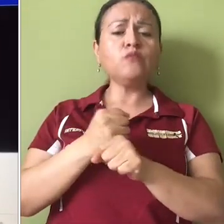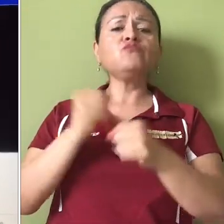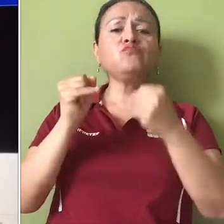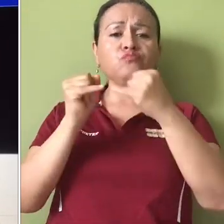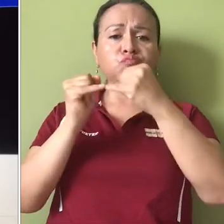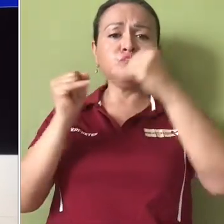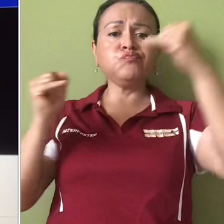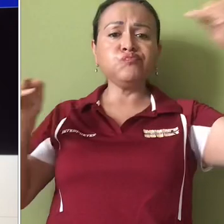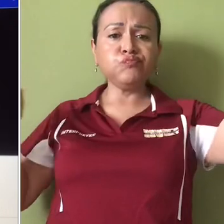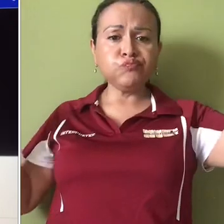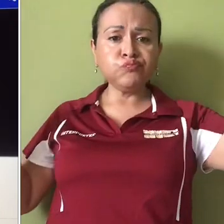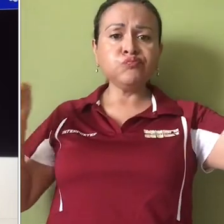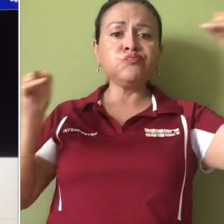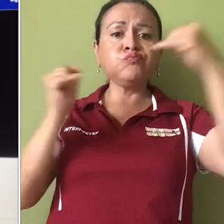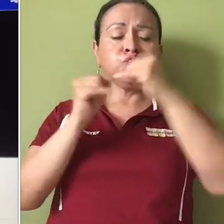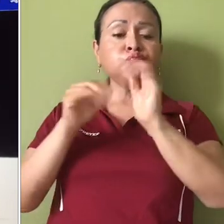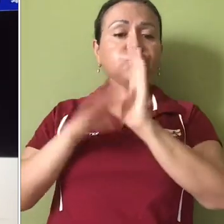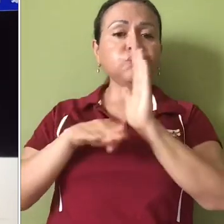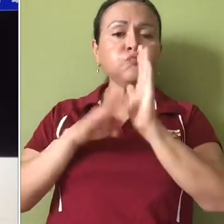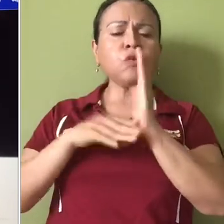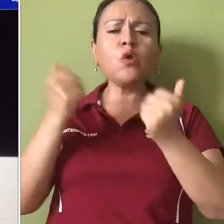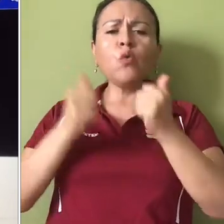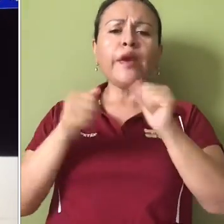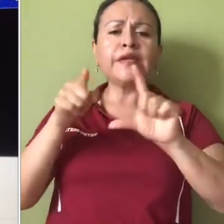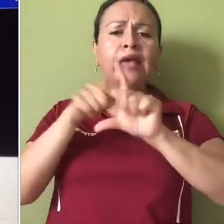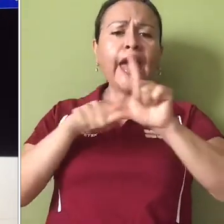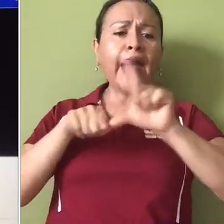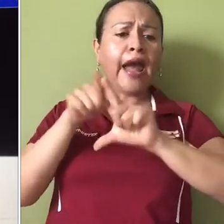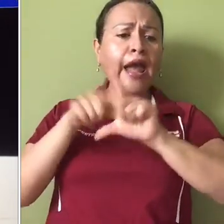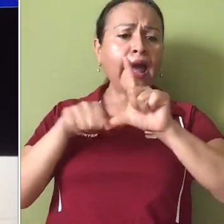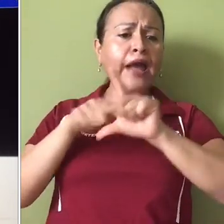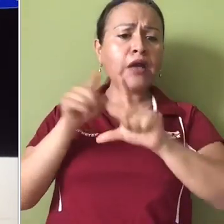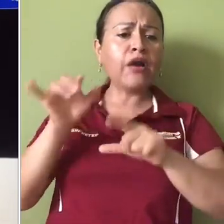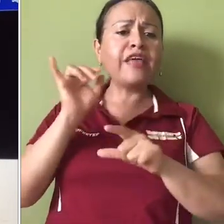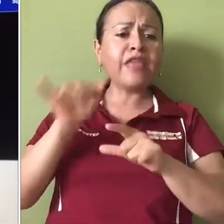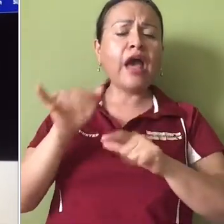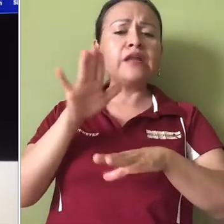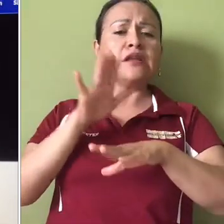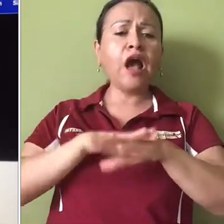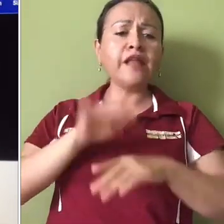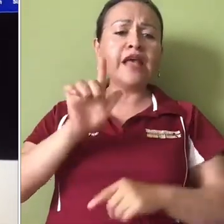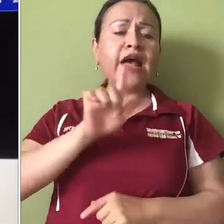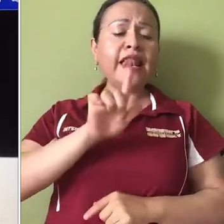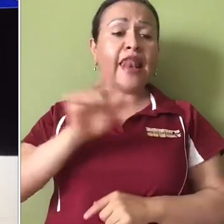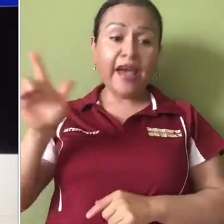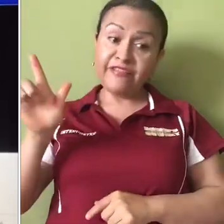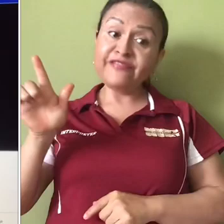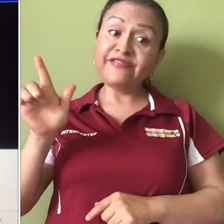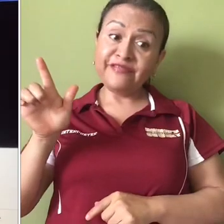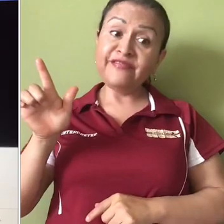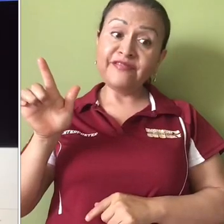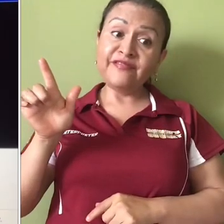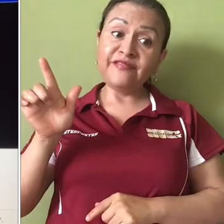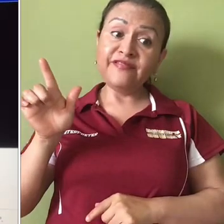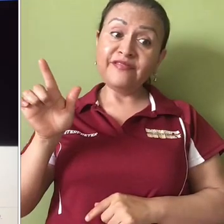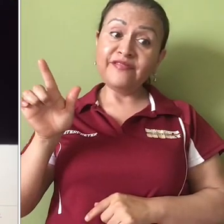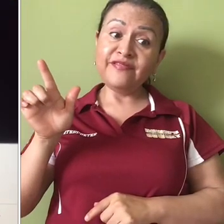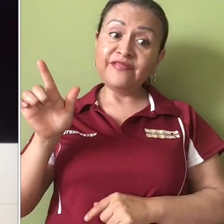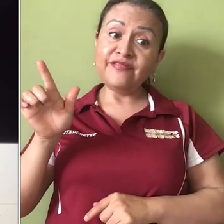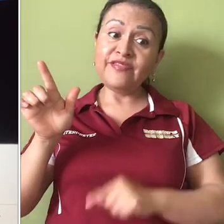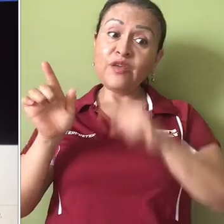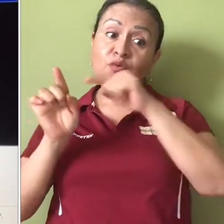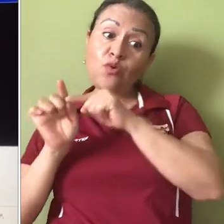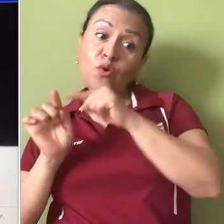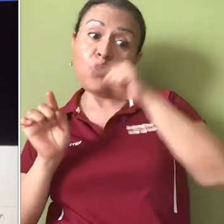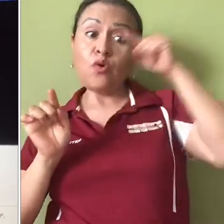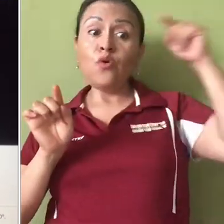and the bottom parallel line. What angle does it correspond to up here? Well, this is kind of on the left side of the intersection. It corresponds to this angle right over